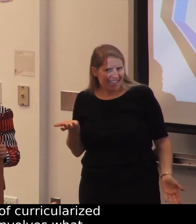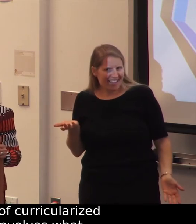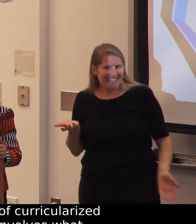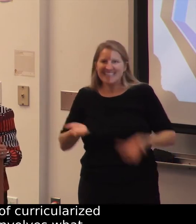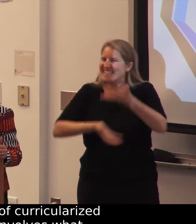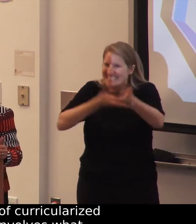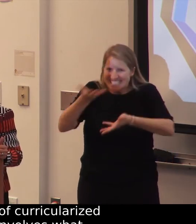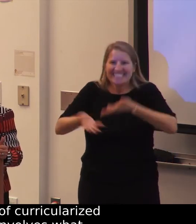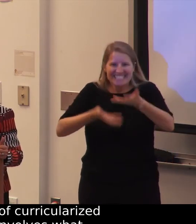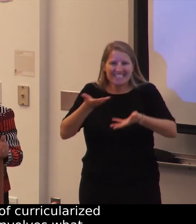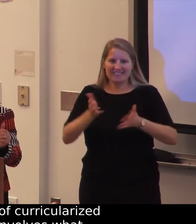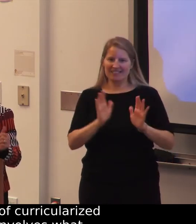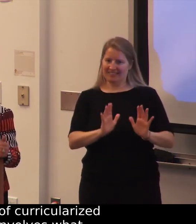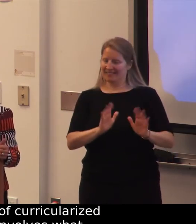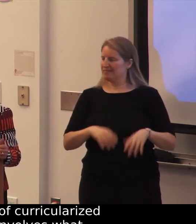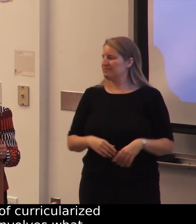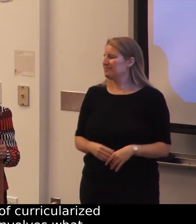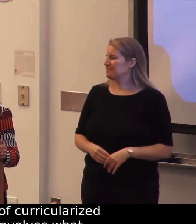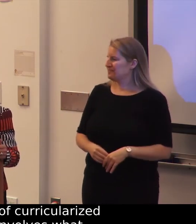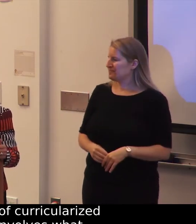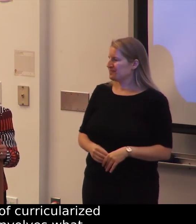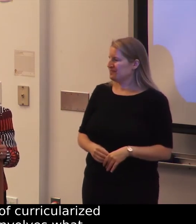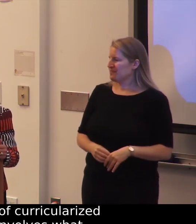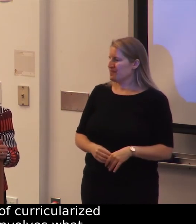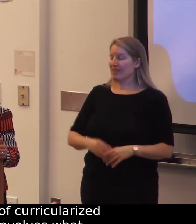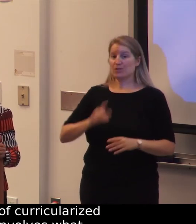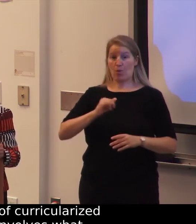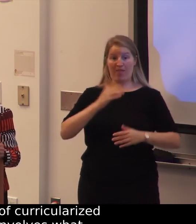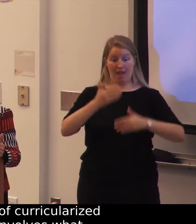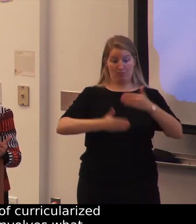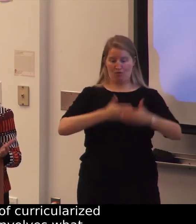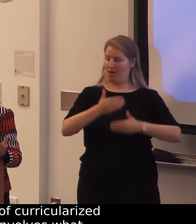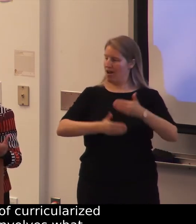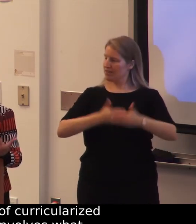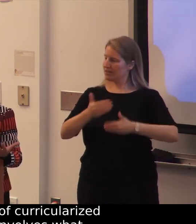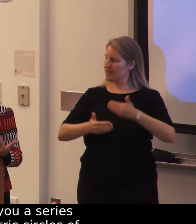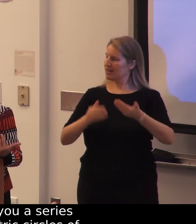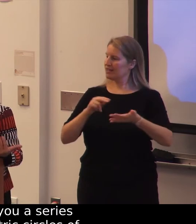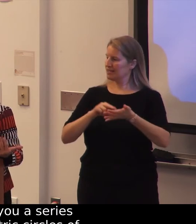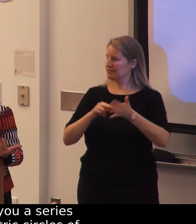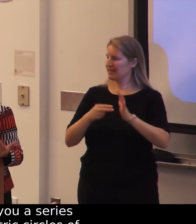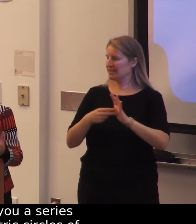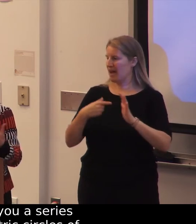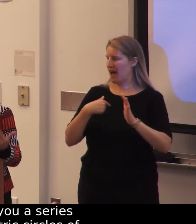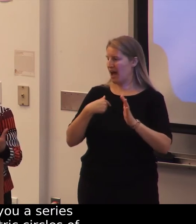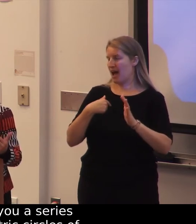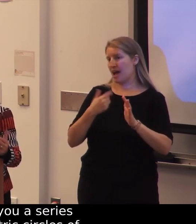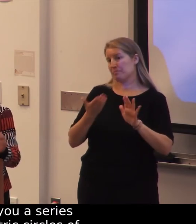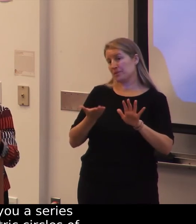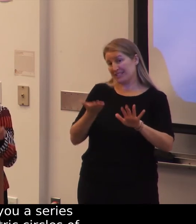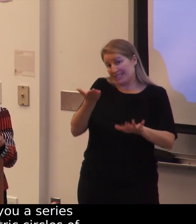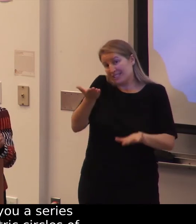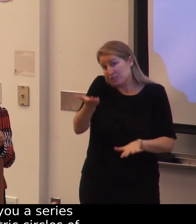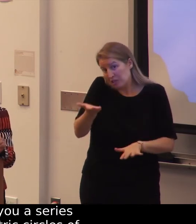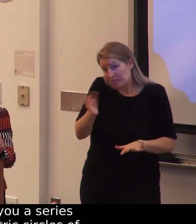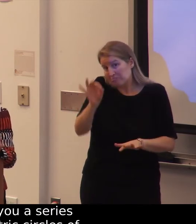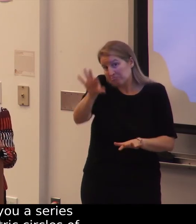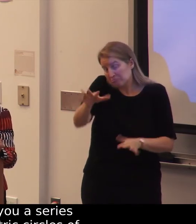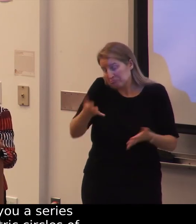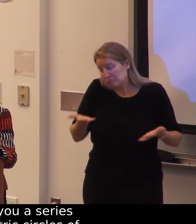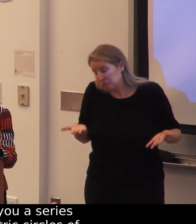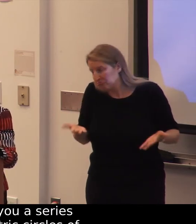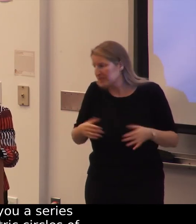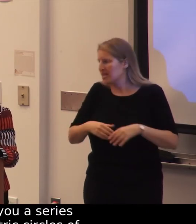goes into. So the process of curricularizing language then involves what I'm going to suggest to you is a series